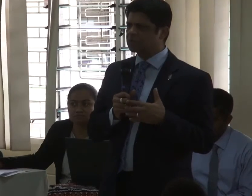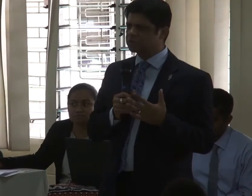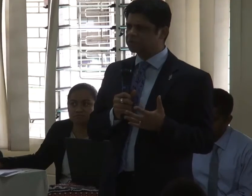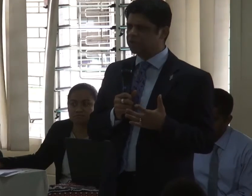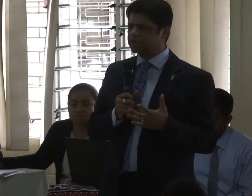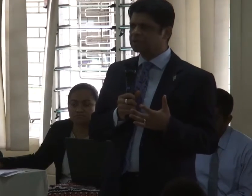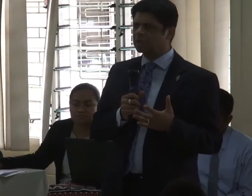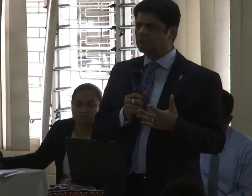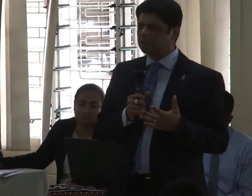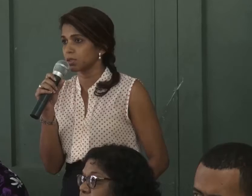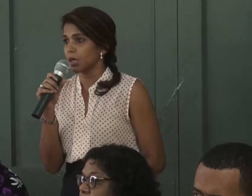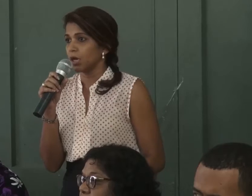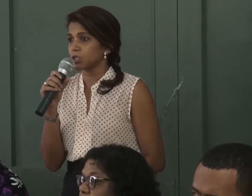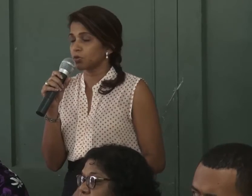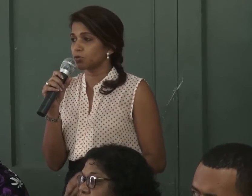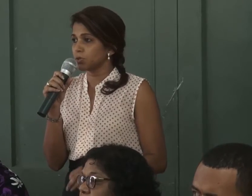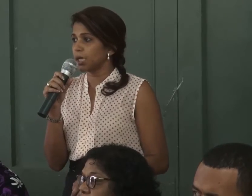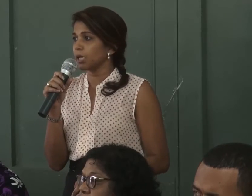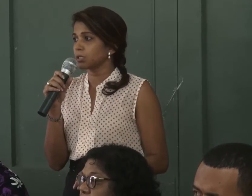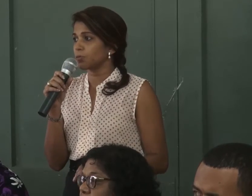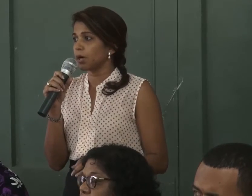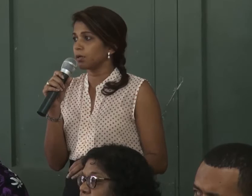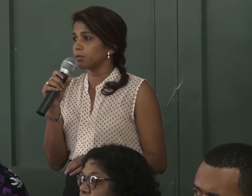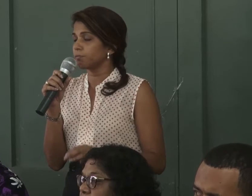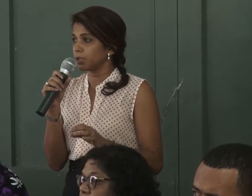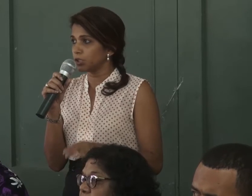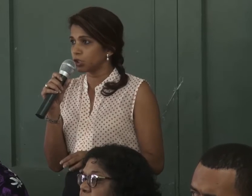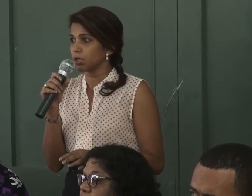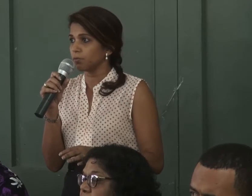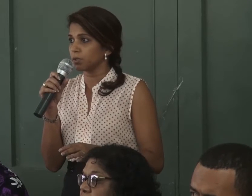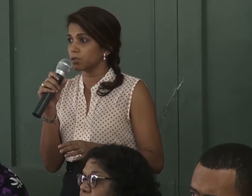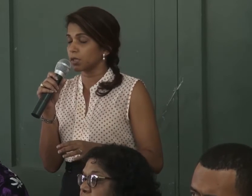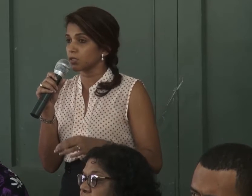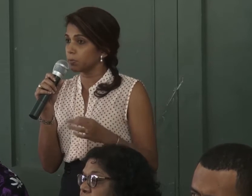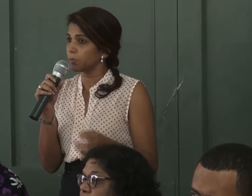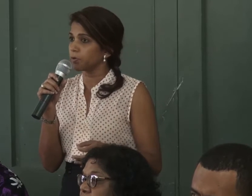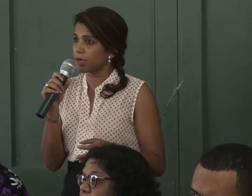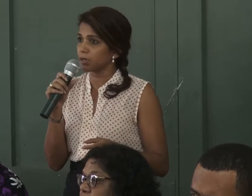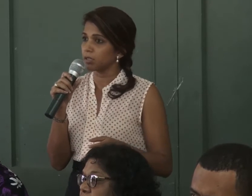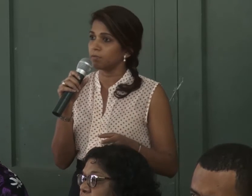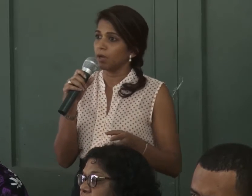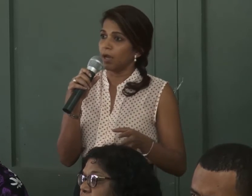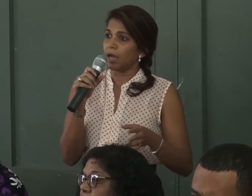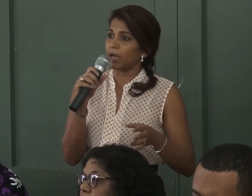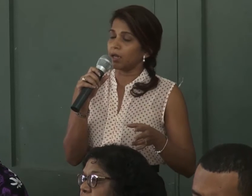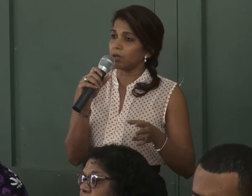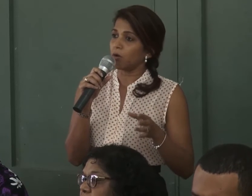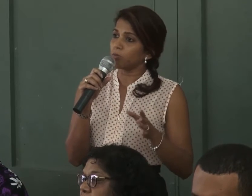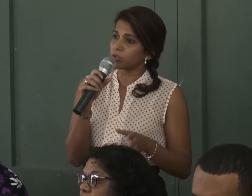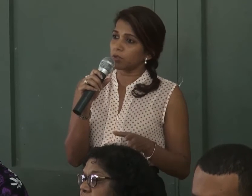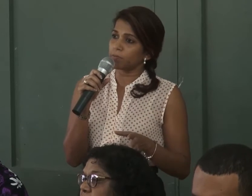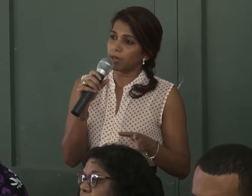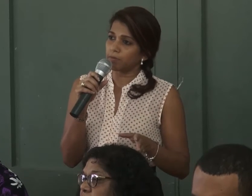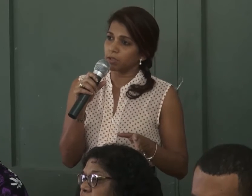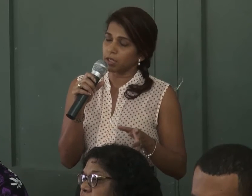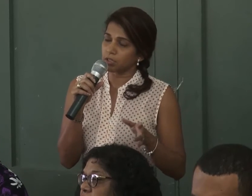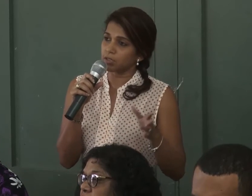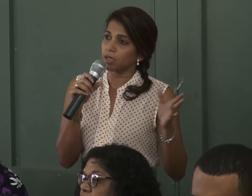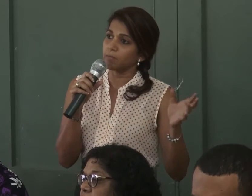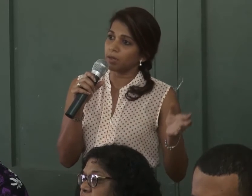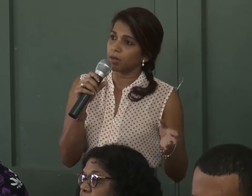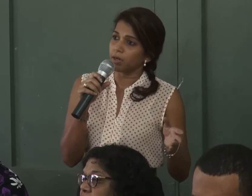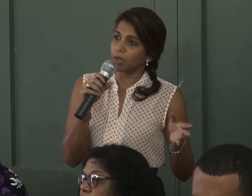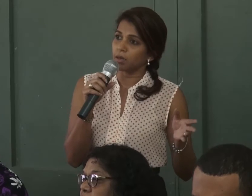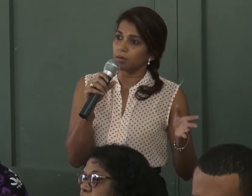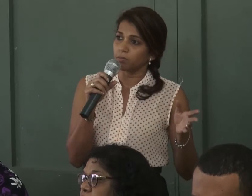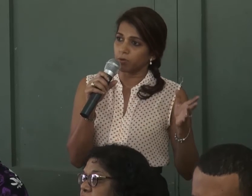etc., who were actually trained. So today, while Fiji was extremely proactive and almost on par with nations